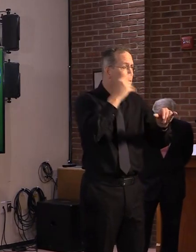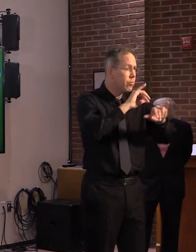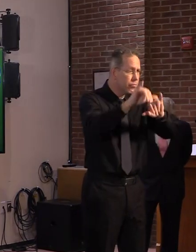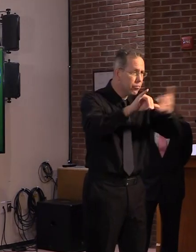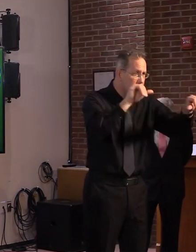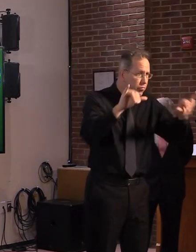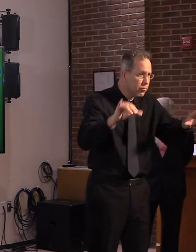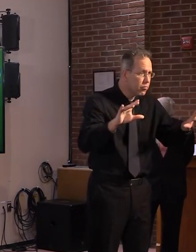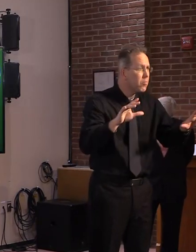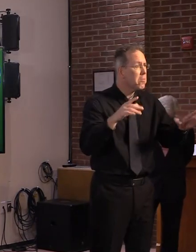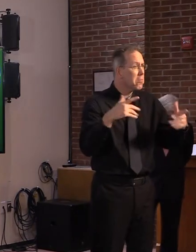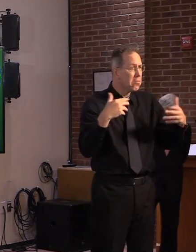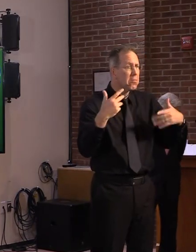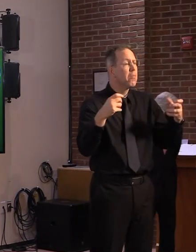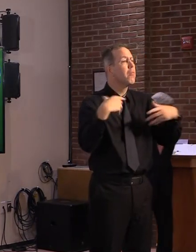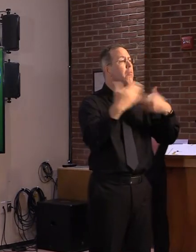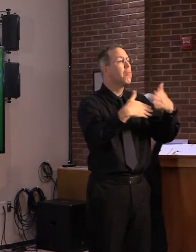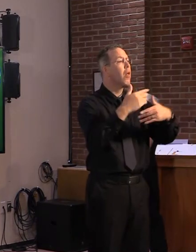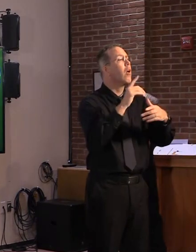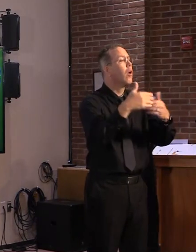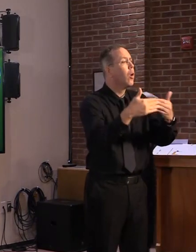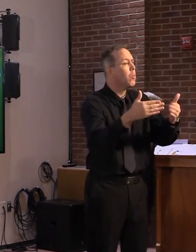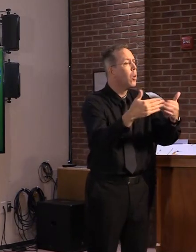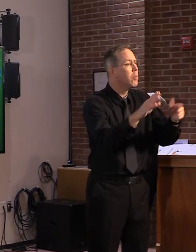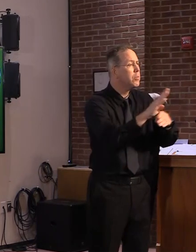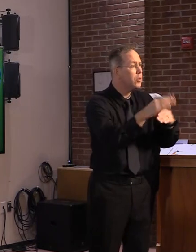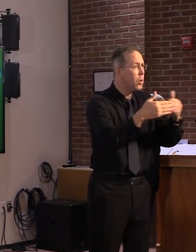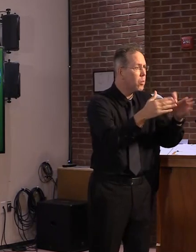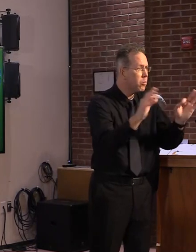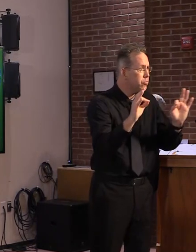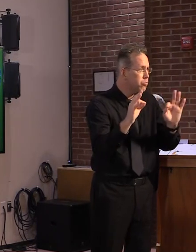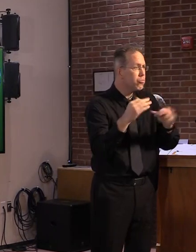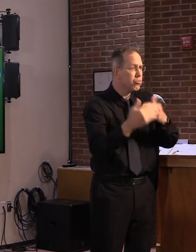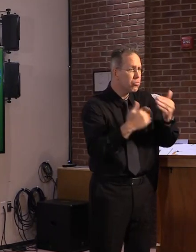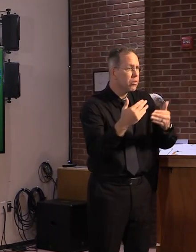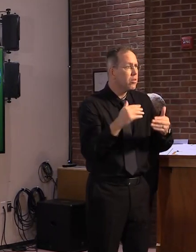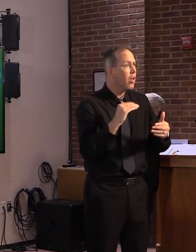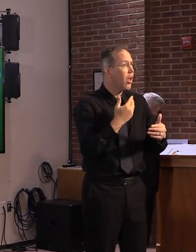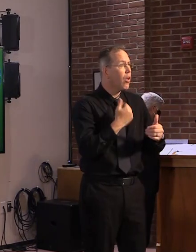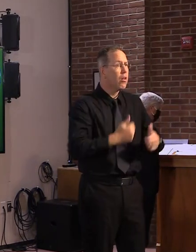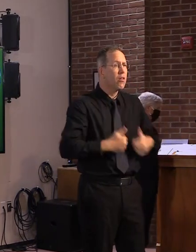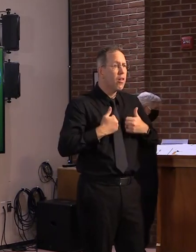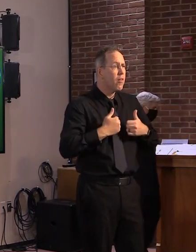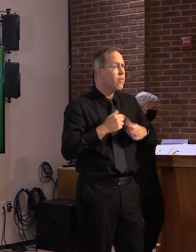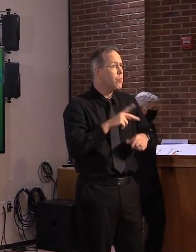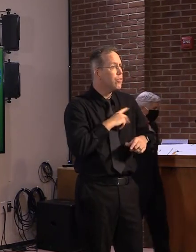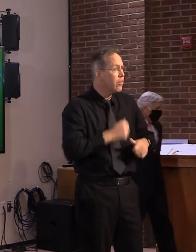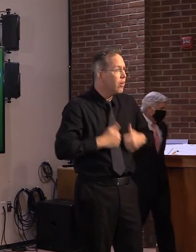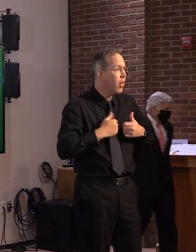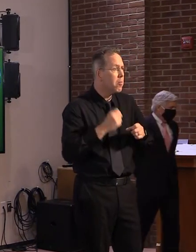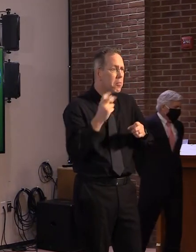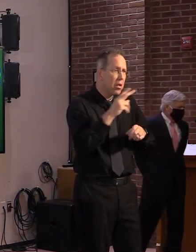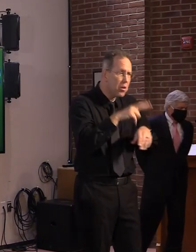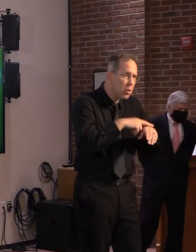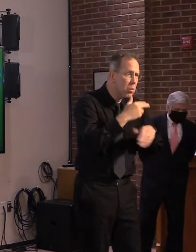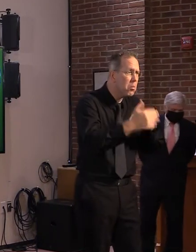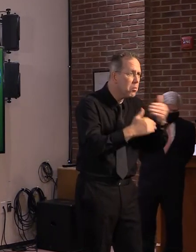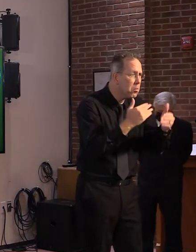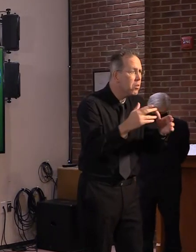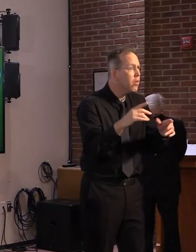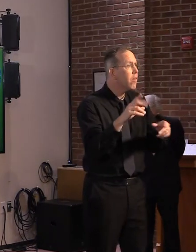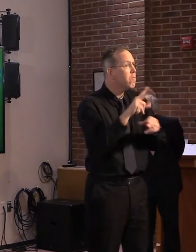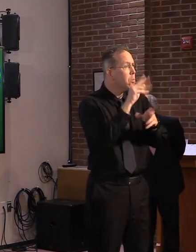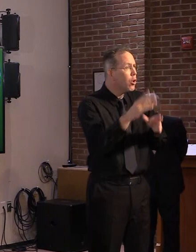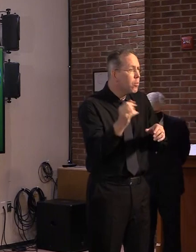up everything in Vermont, including our own lives. And what that means is we actually are in contact with more people than ever